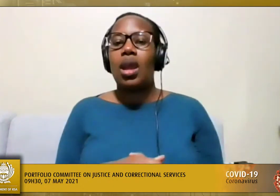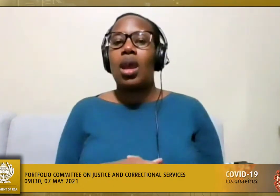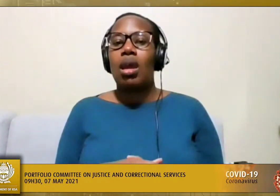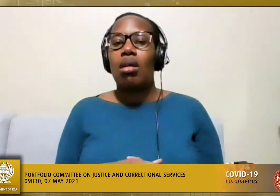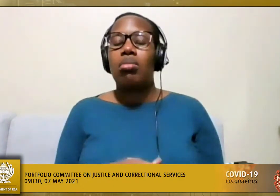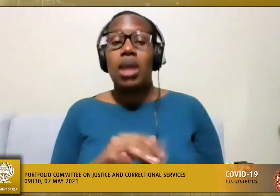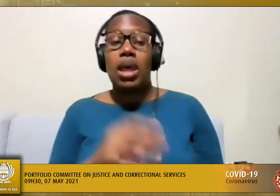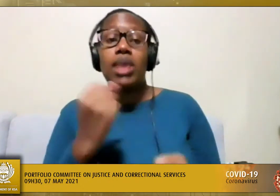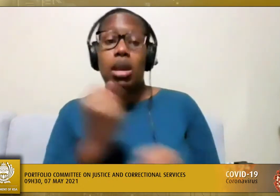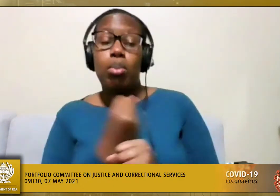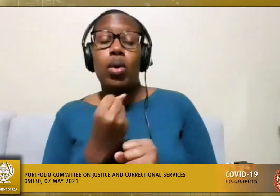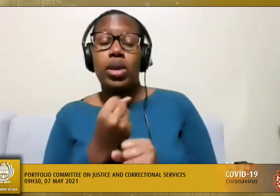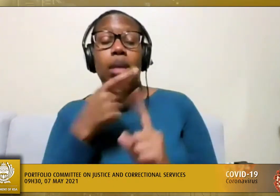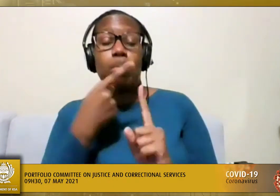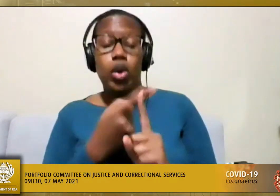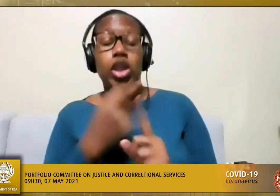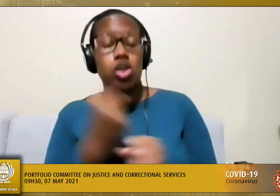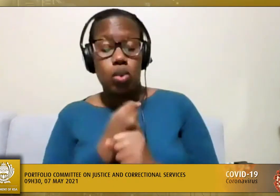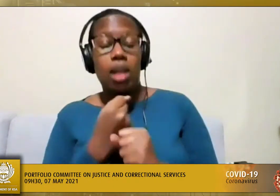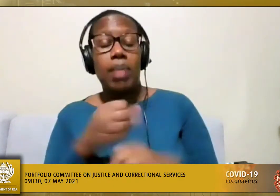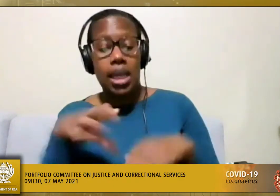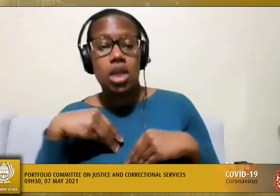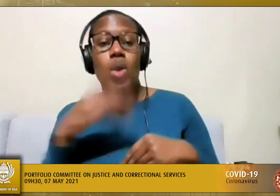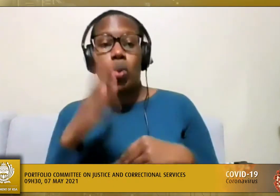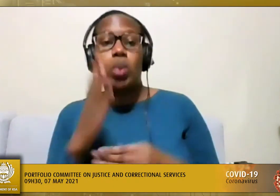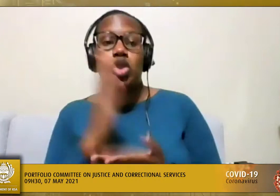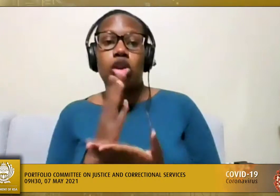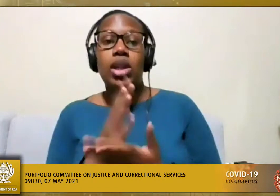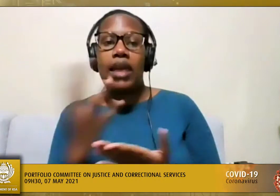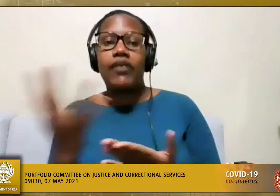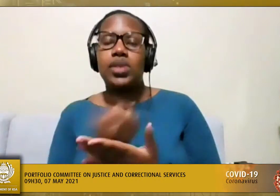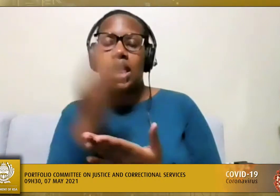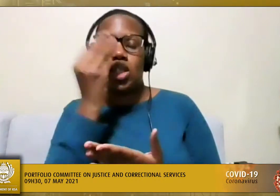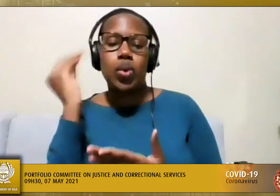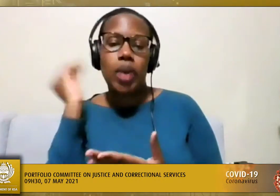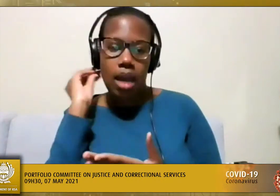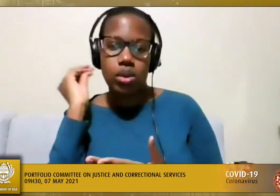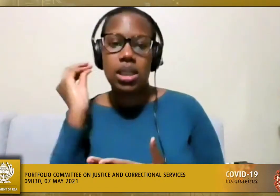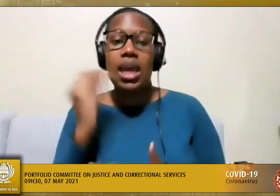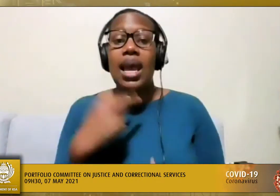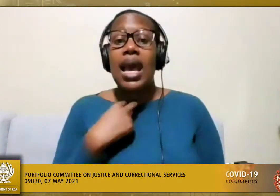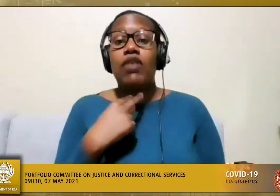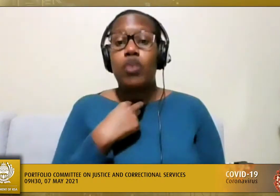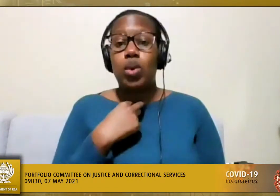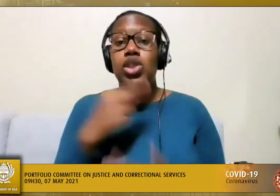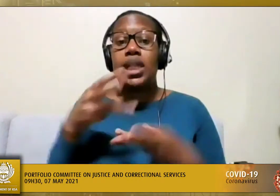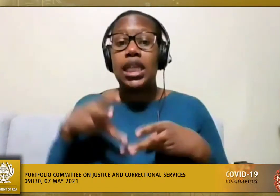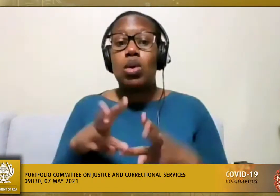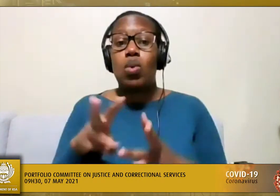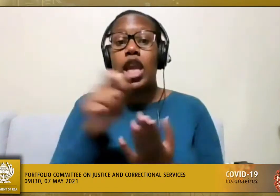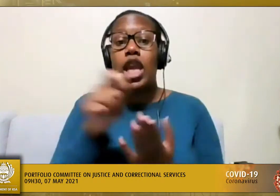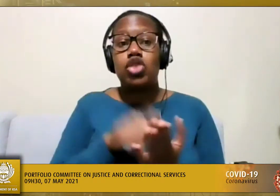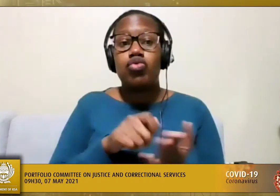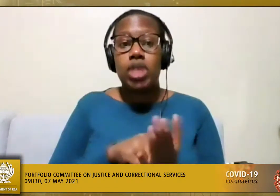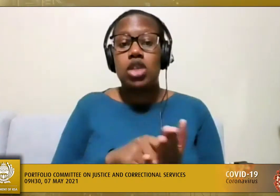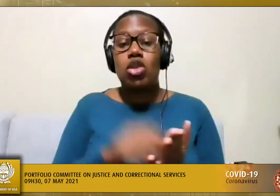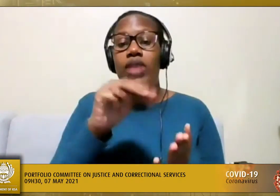is well made and that is something that we will certainly have to take into account but unfortunately the way it's written over the